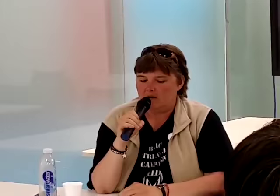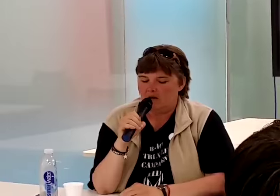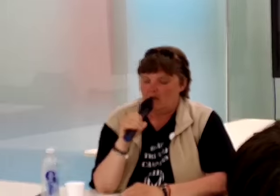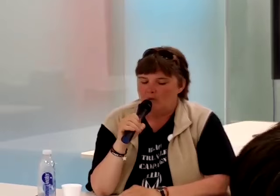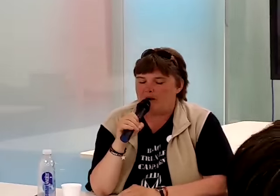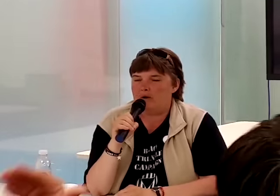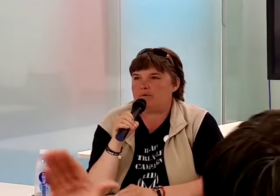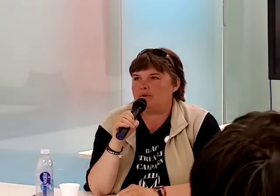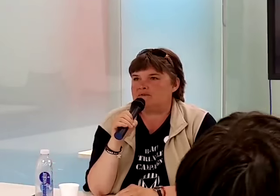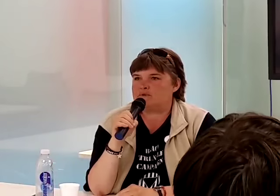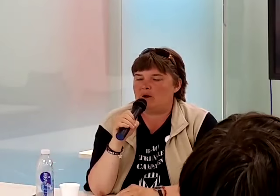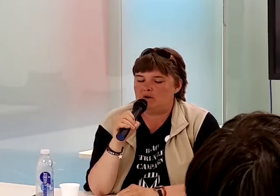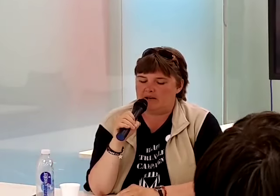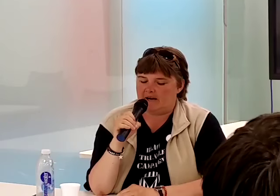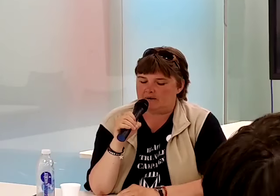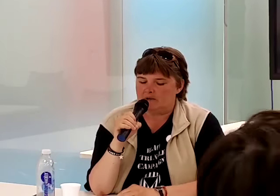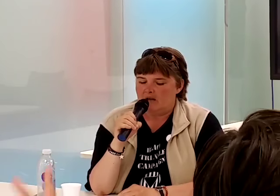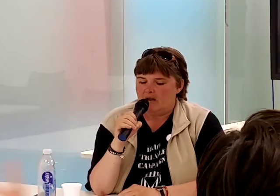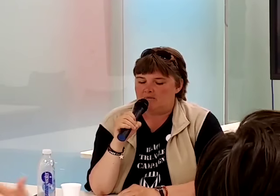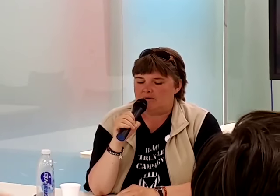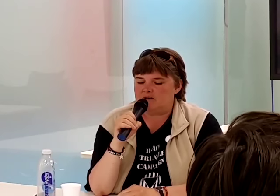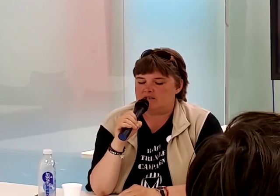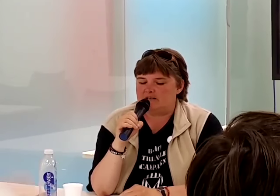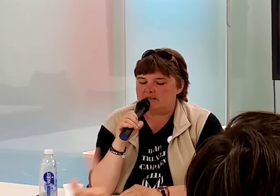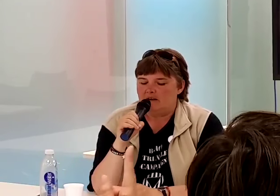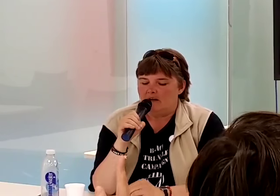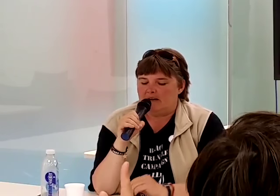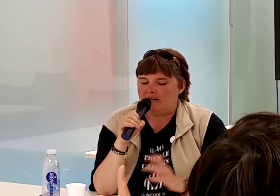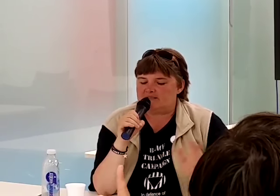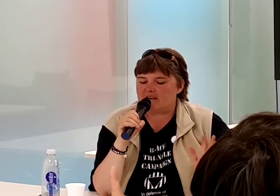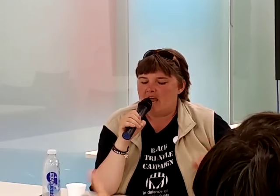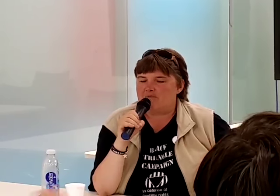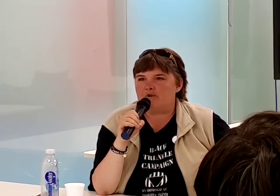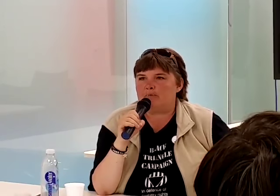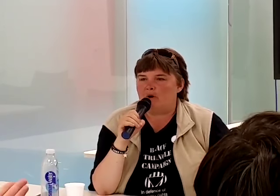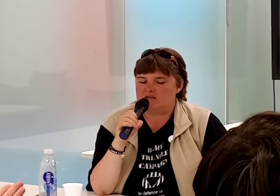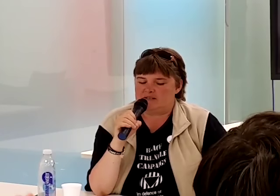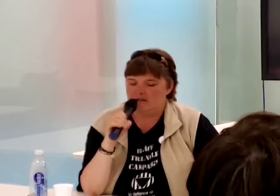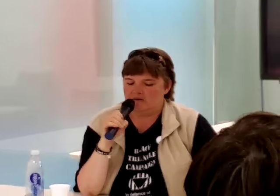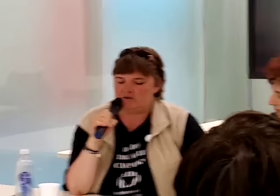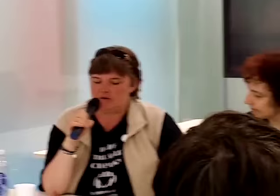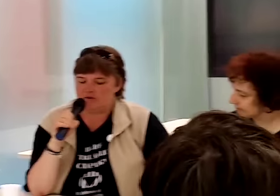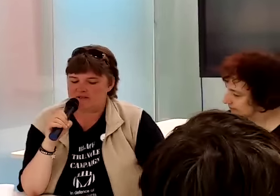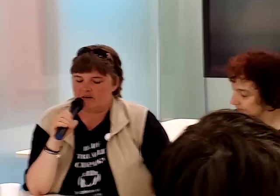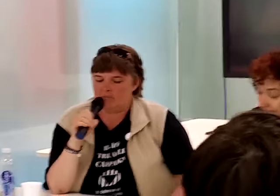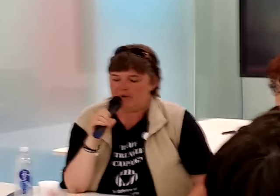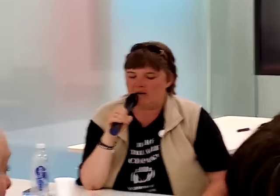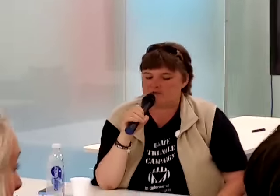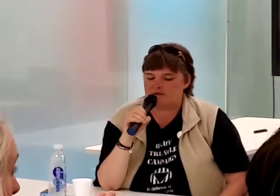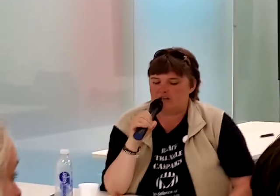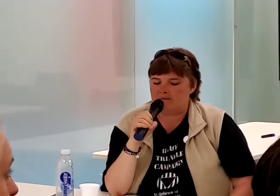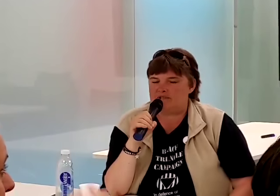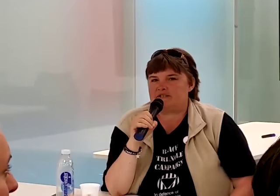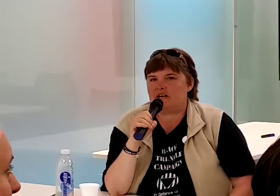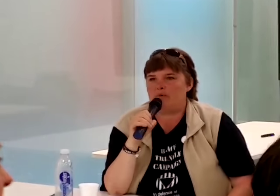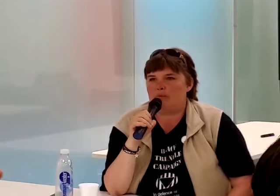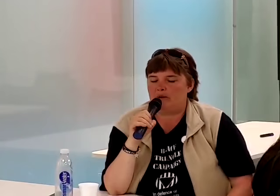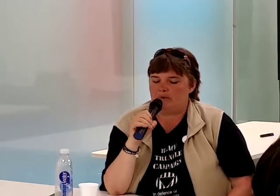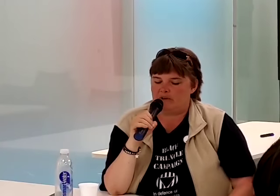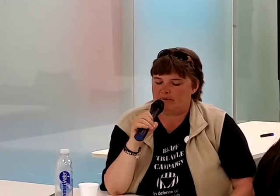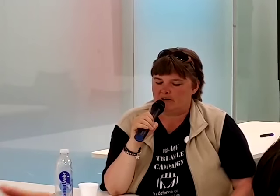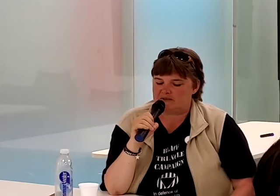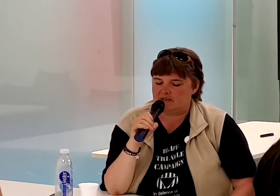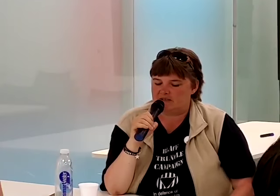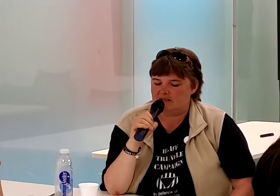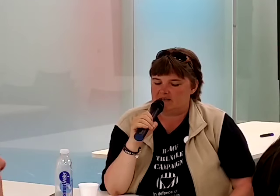John McDonnell. Both have spoken out and voted against every policy the Tories have imposed on deaf and